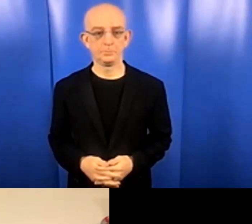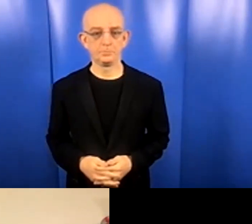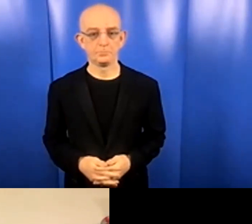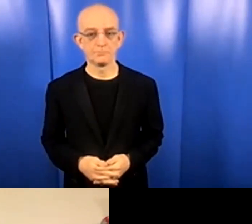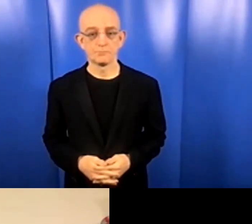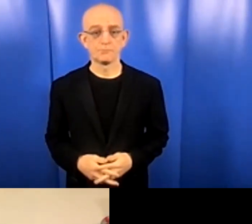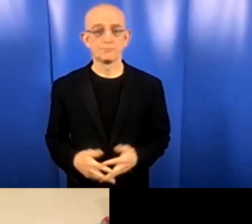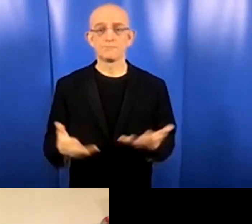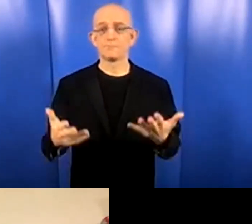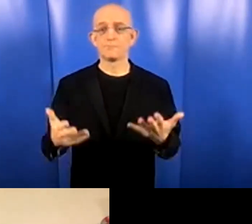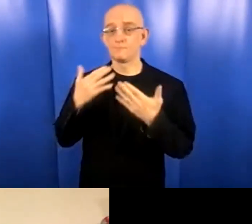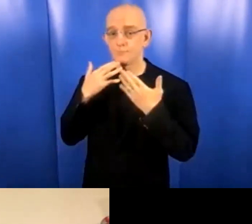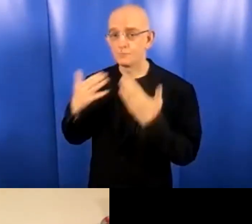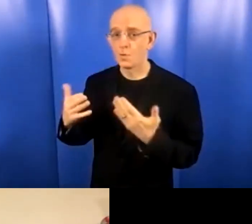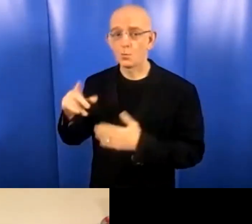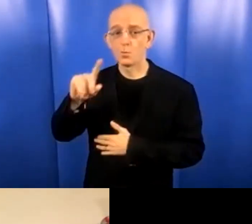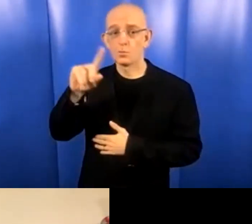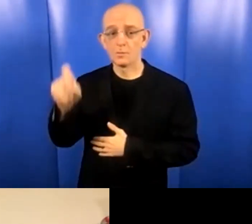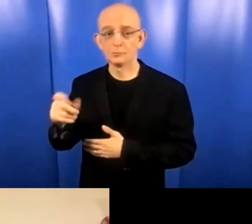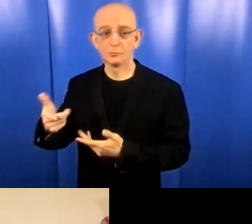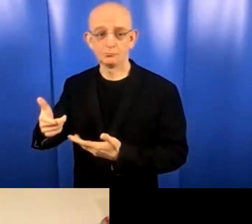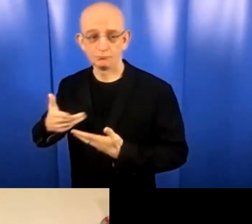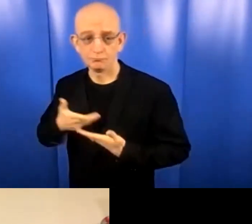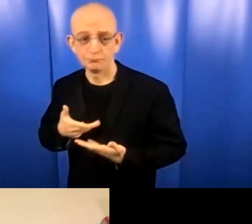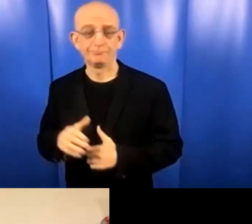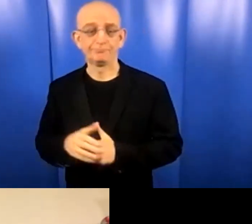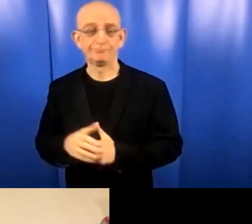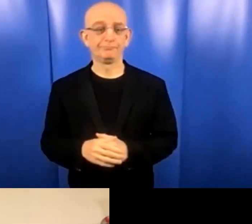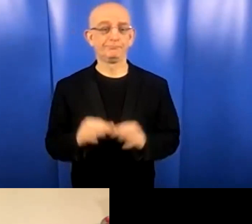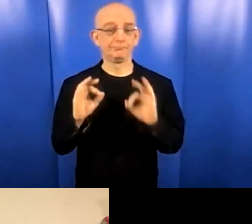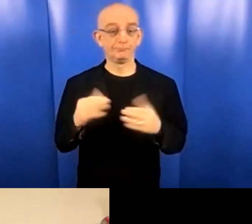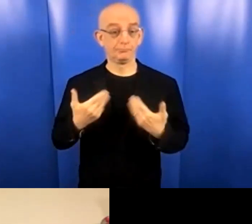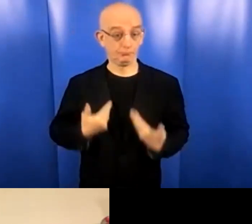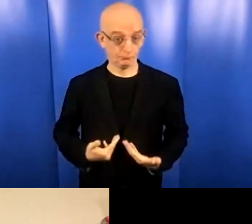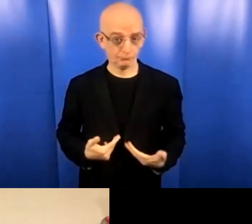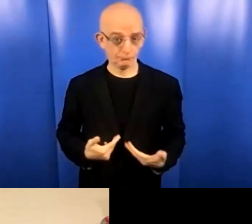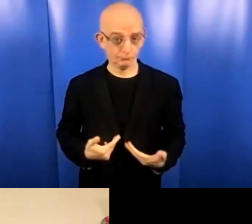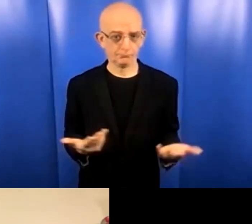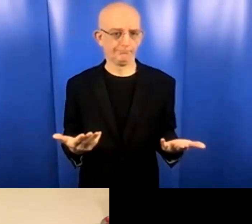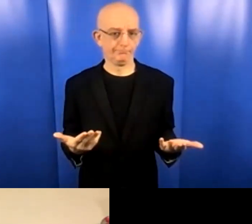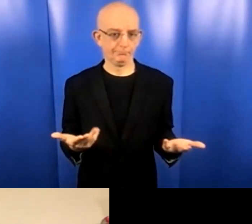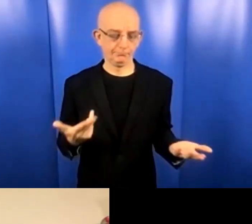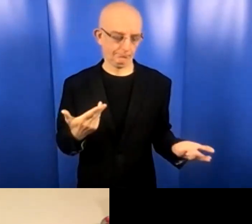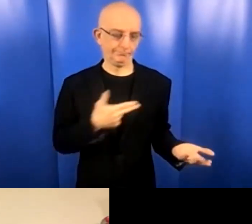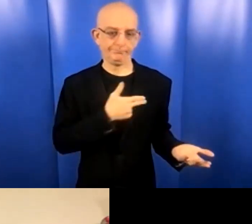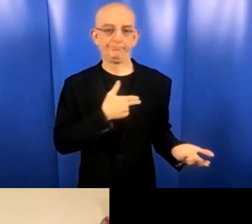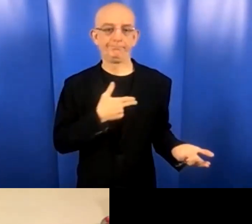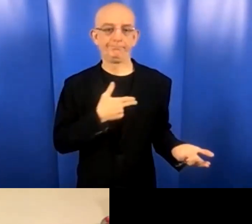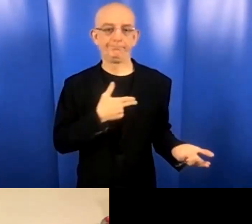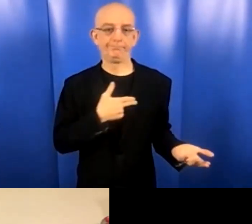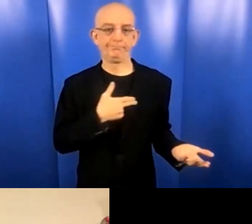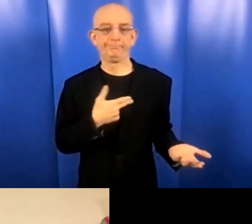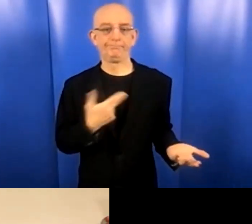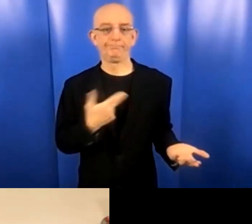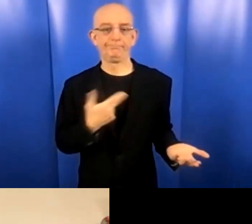an individual level and from a institution level, I would say that working on intersectional